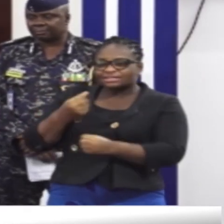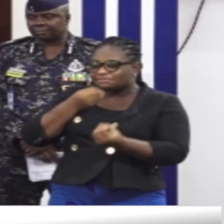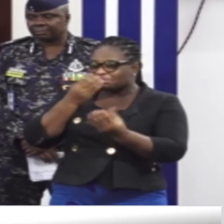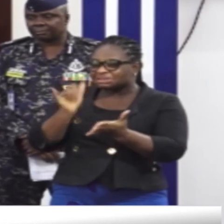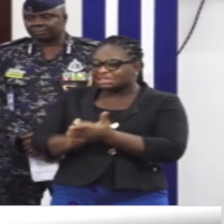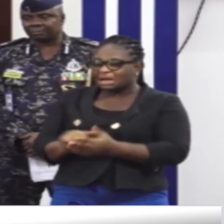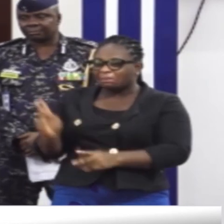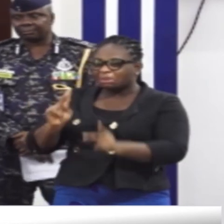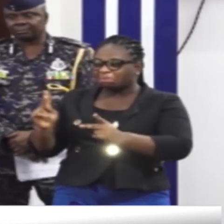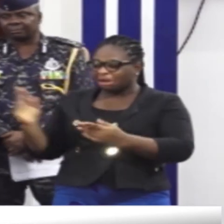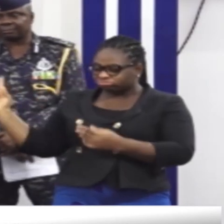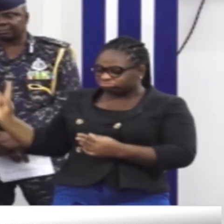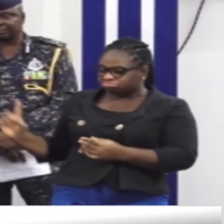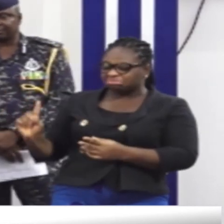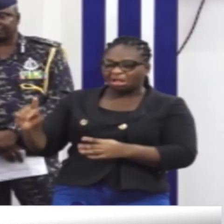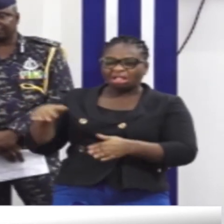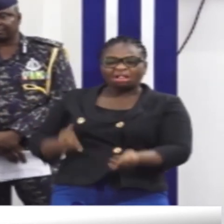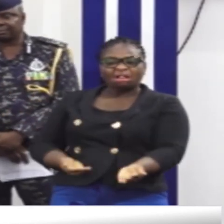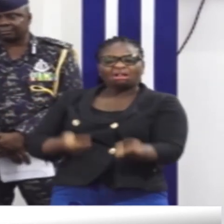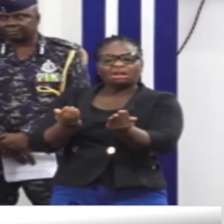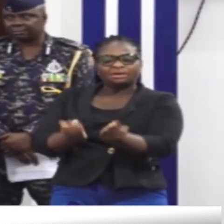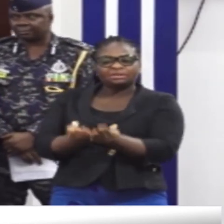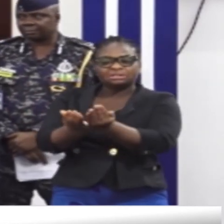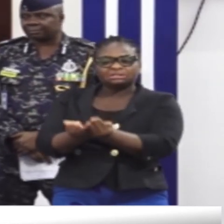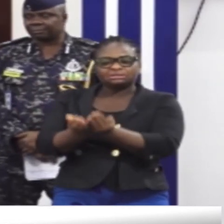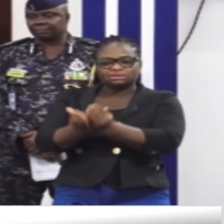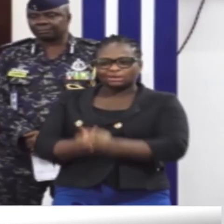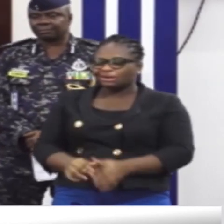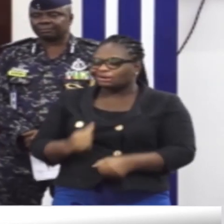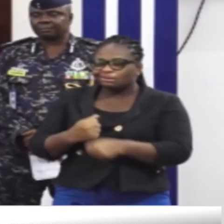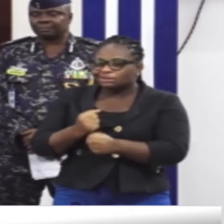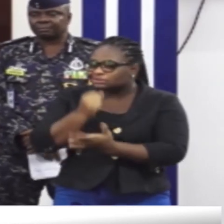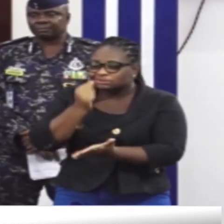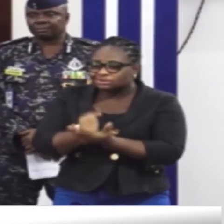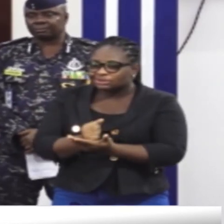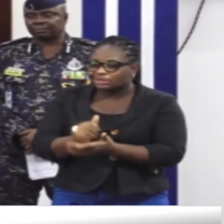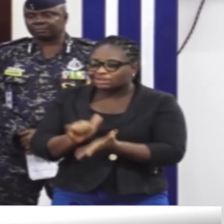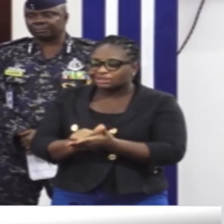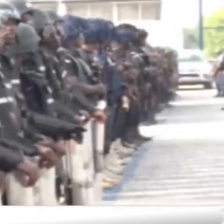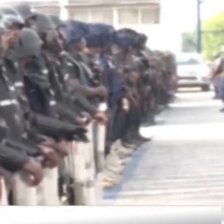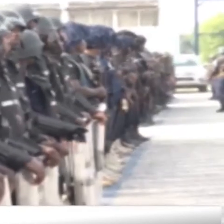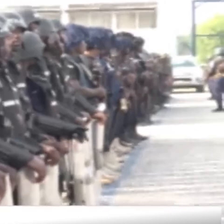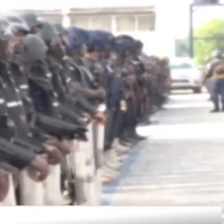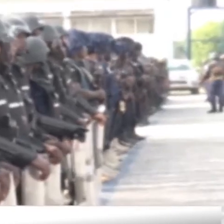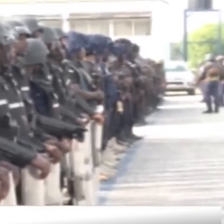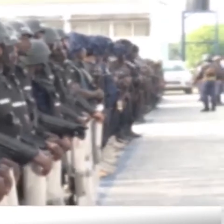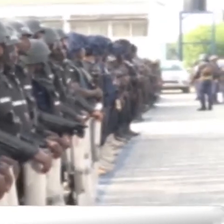are crossing in by boats and things like that. So we want to make sure that this enforcement is complete.